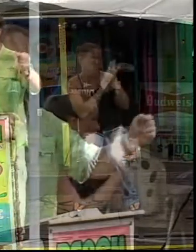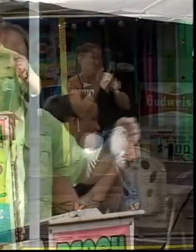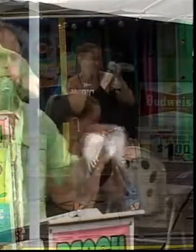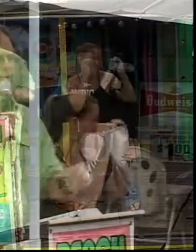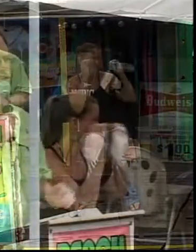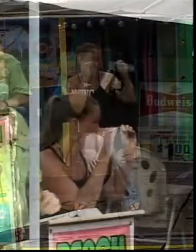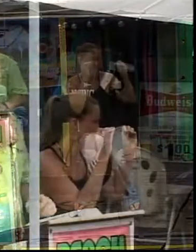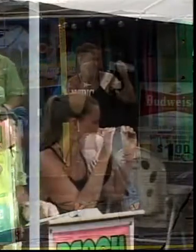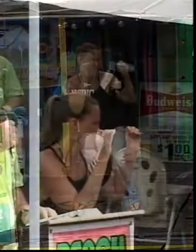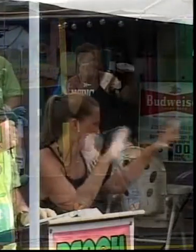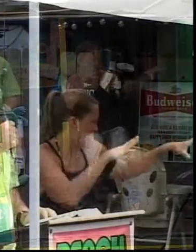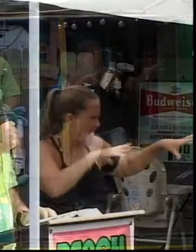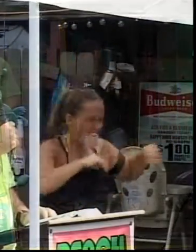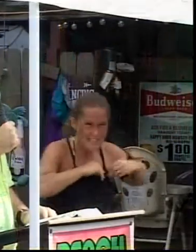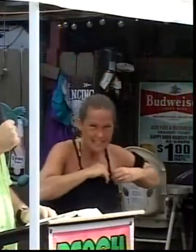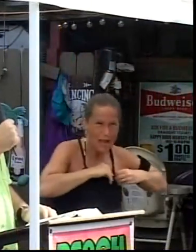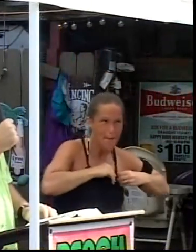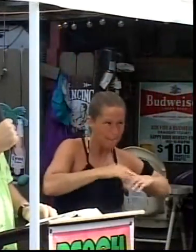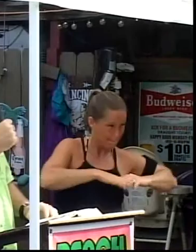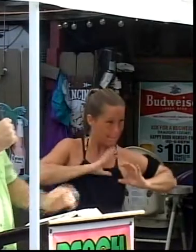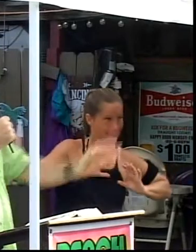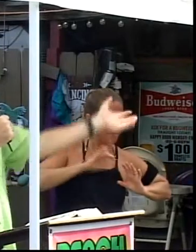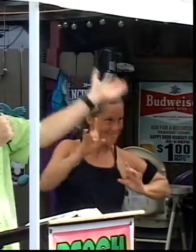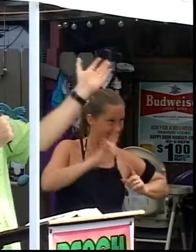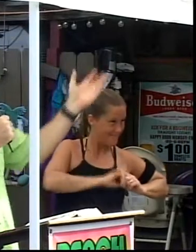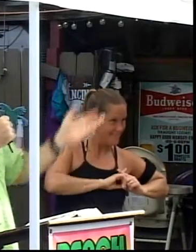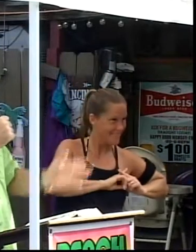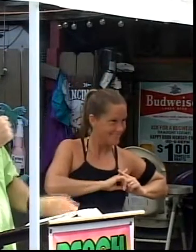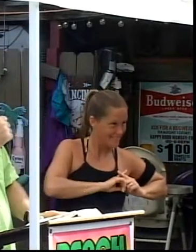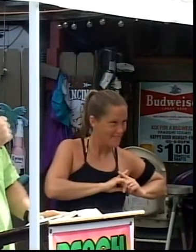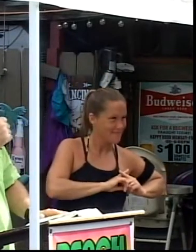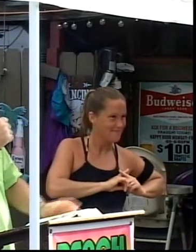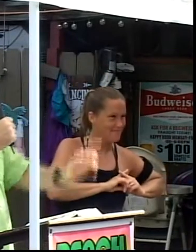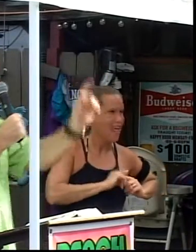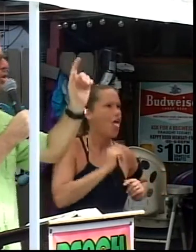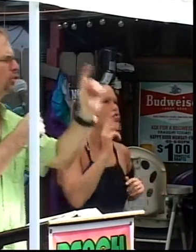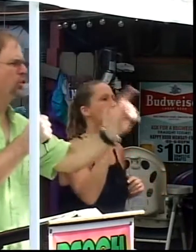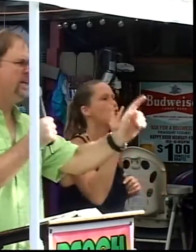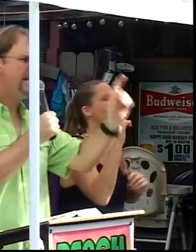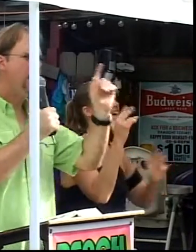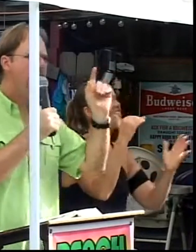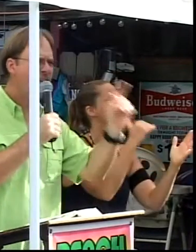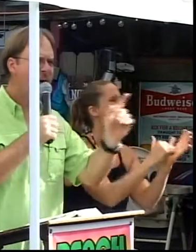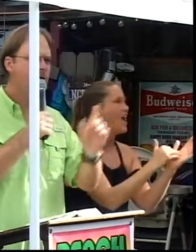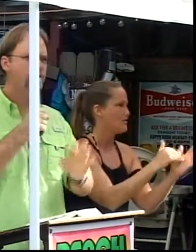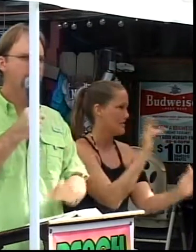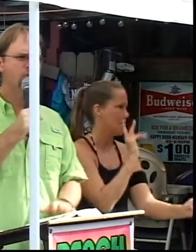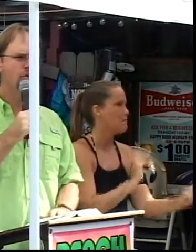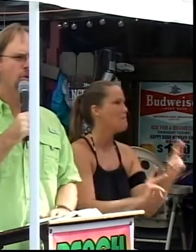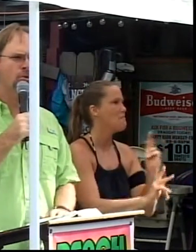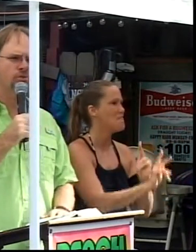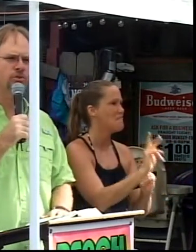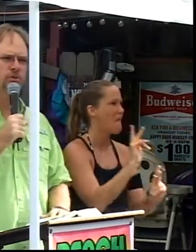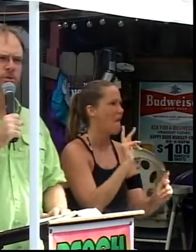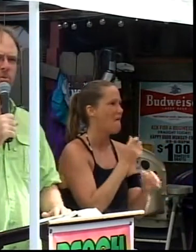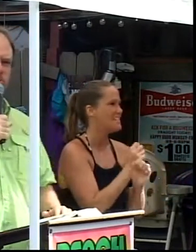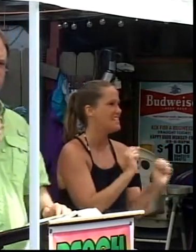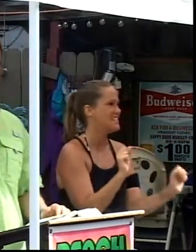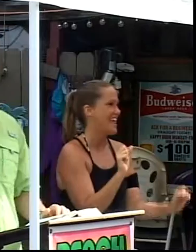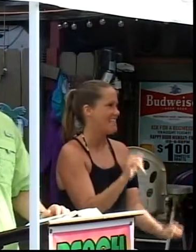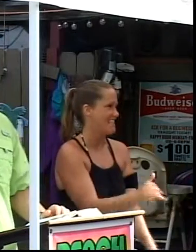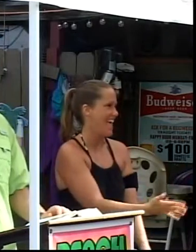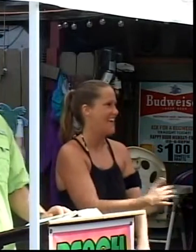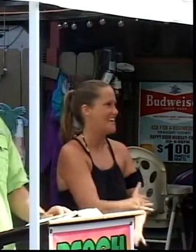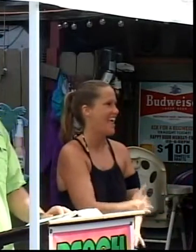3,000 souls in this ancient city of Jerusalem. 3,000 souls